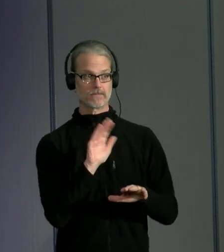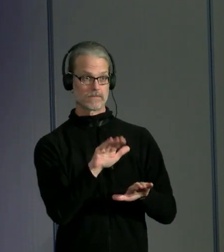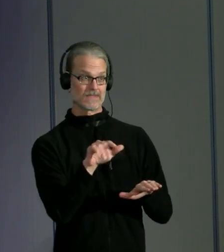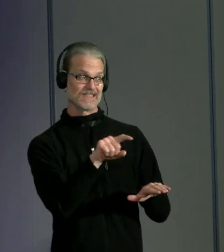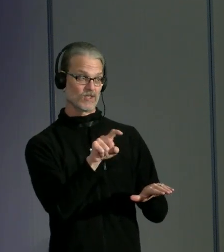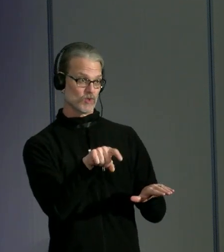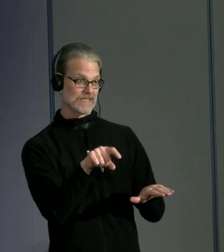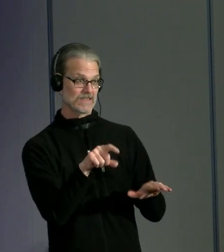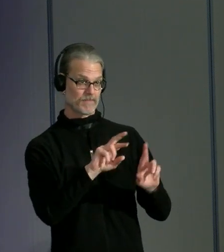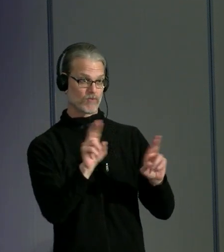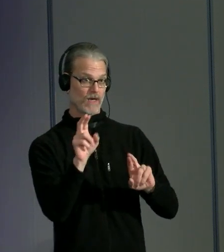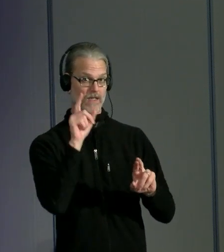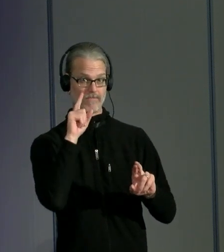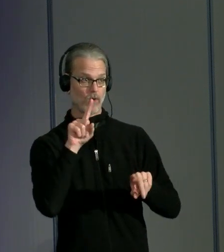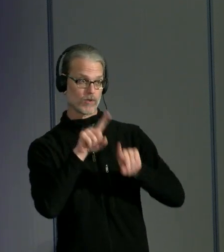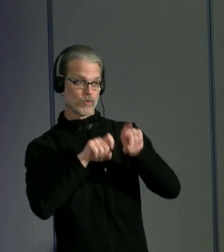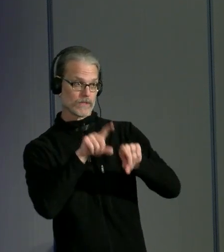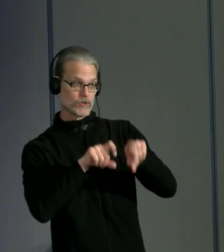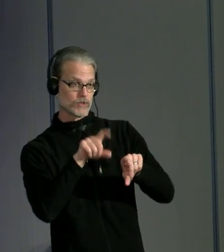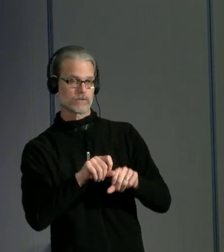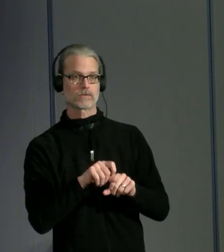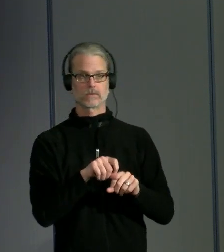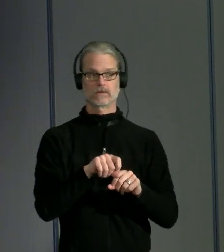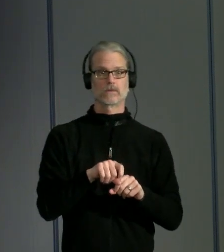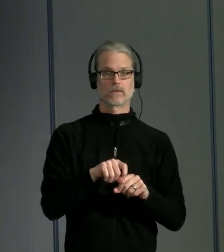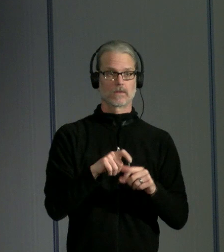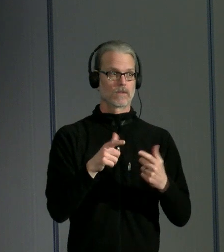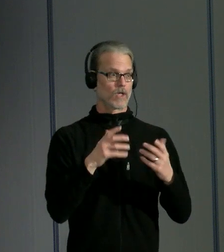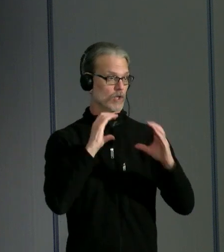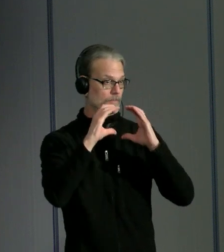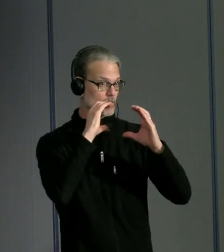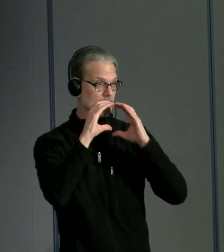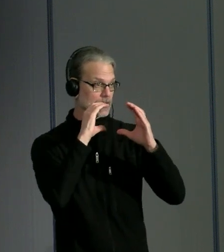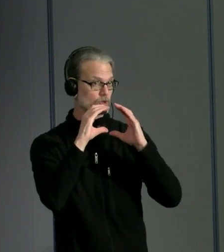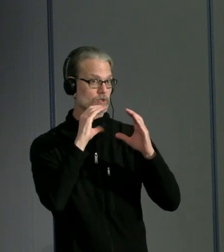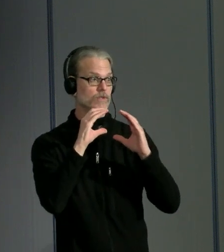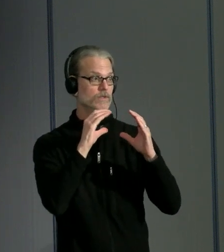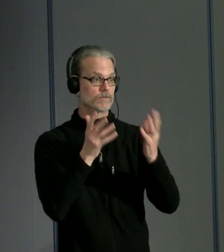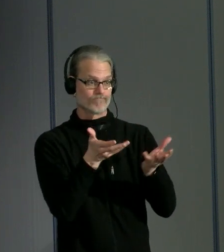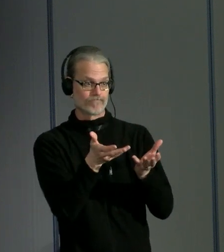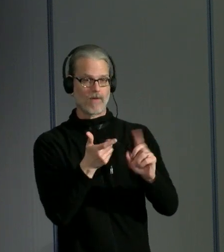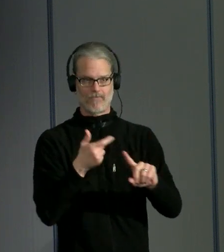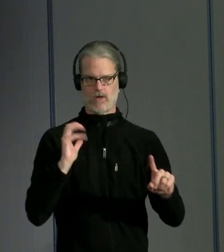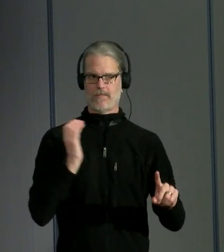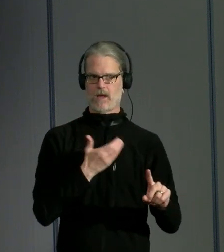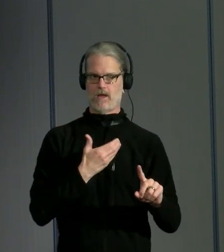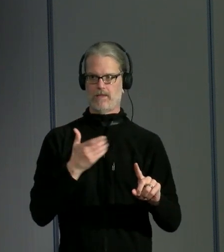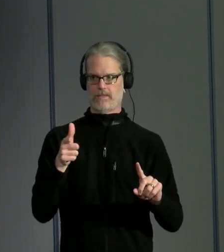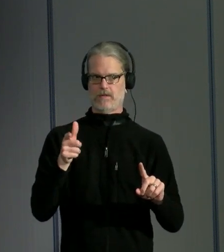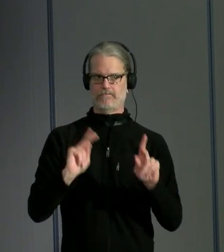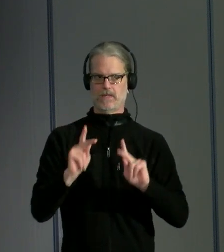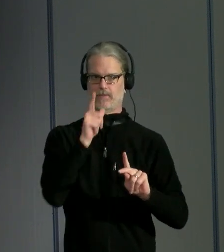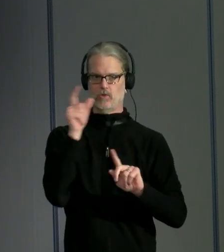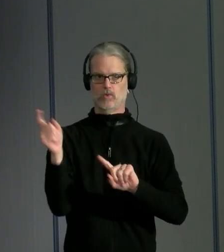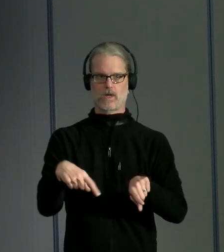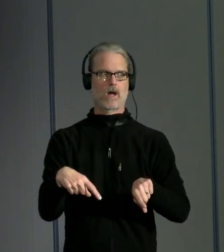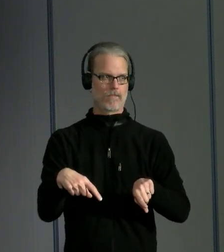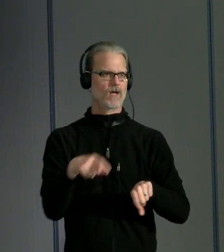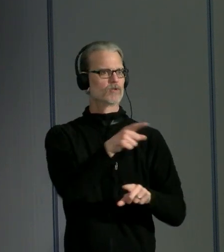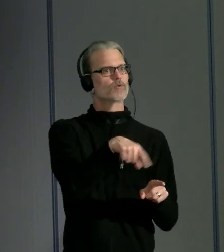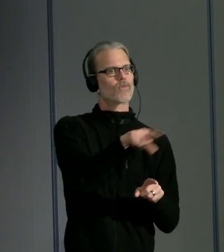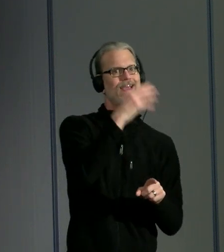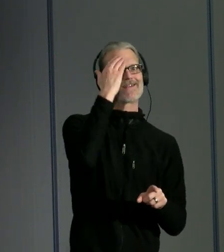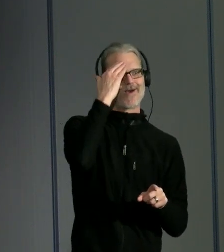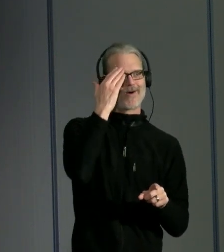for various questions, various communication methods from our attendees. So staff is kind of knowledgeable on that front line and